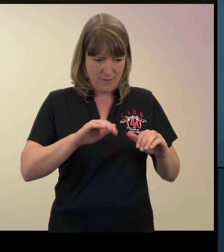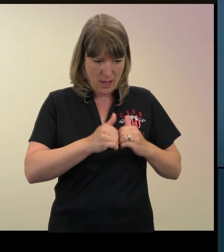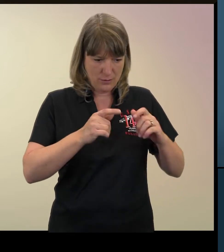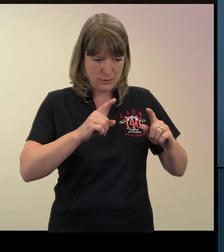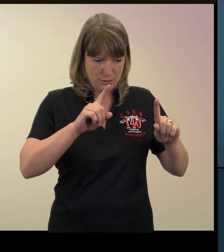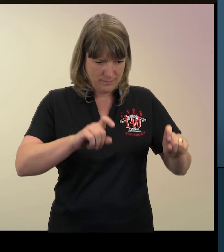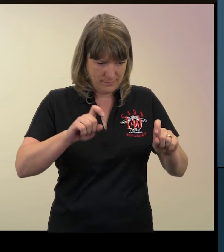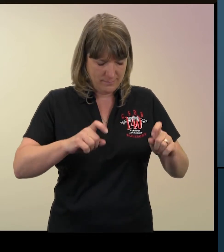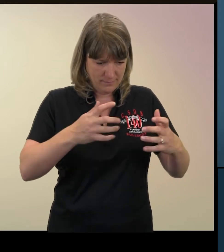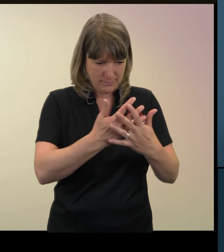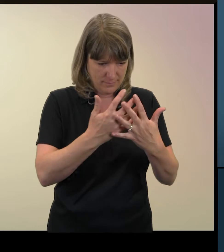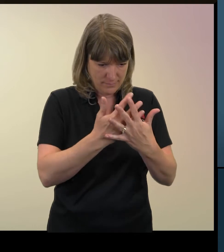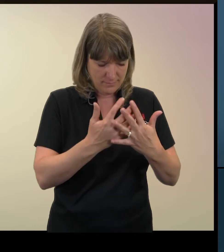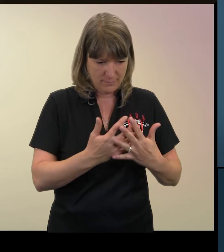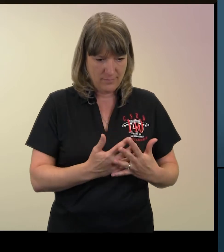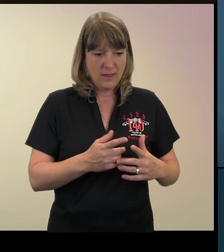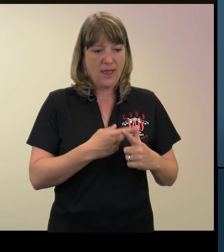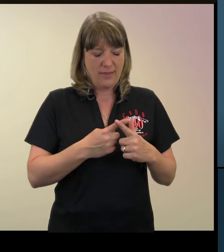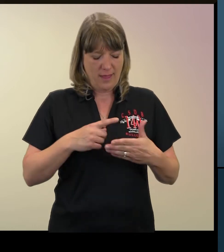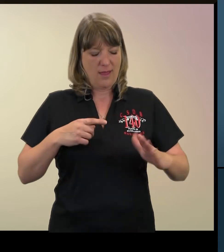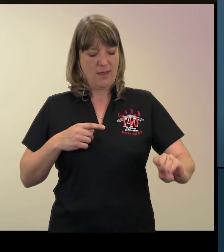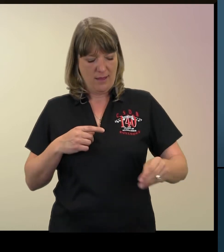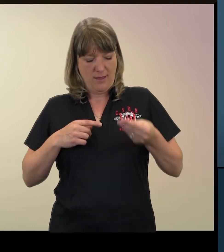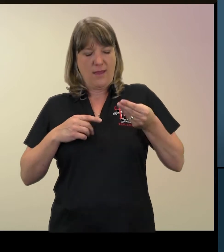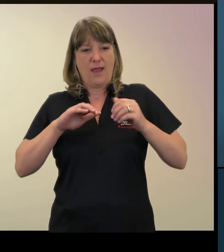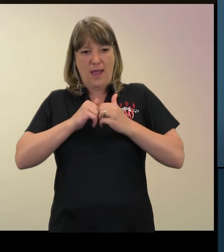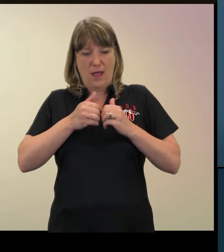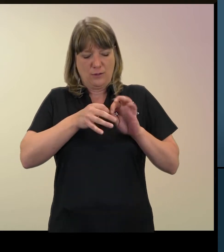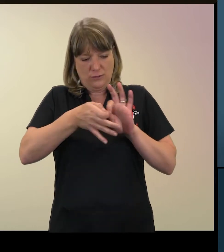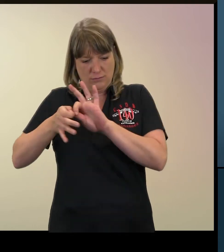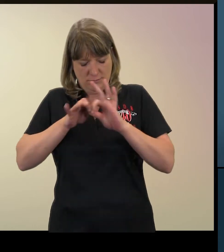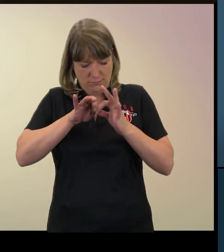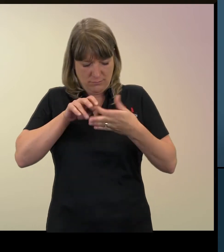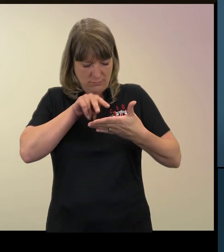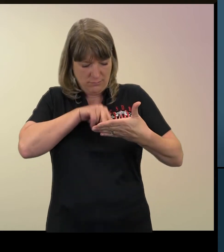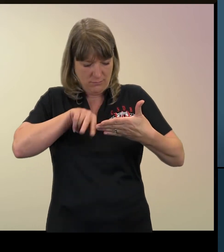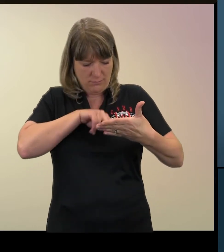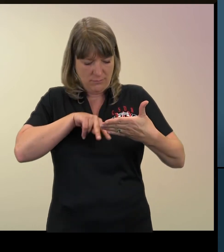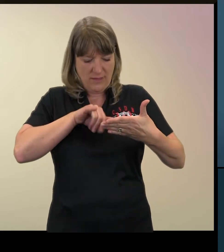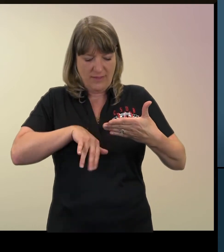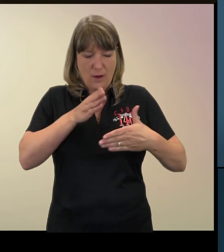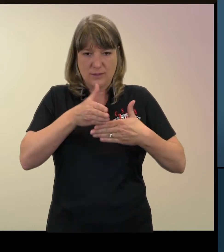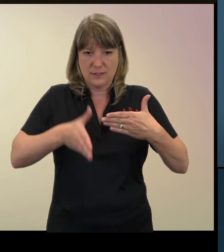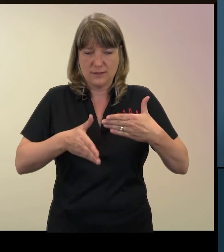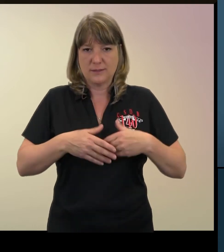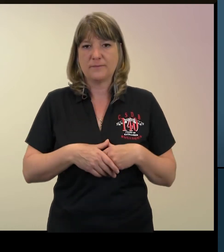the administration for children who are deaf, as well as how to interpret the results.